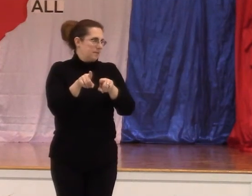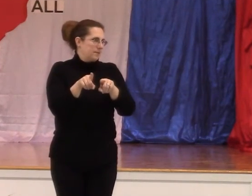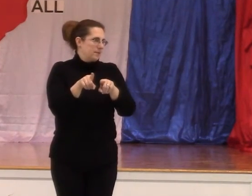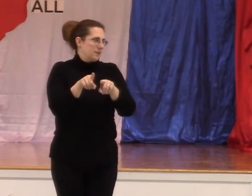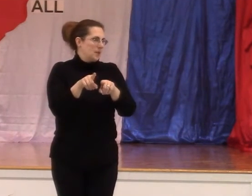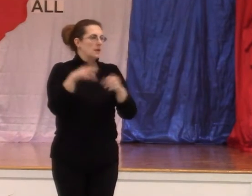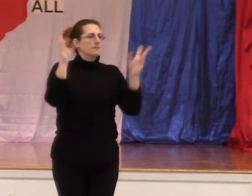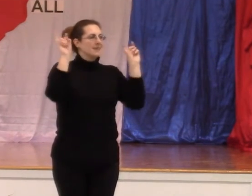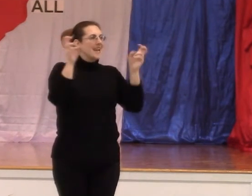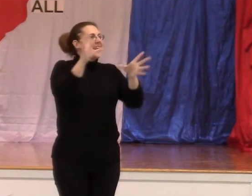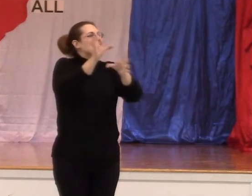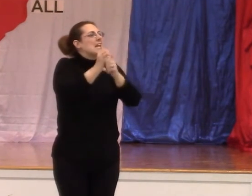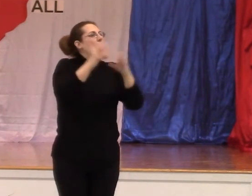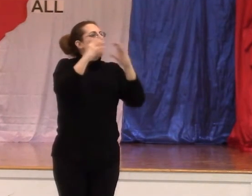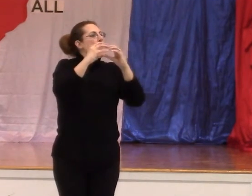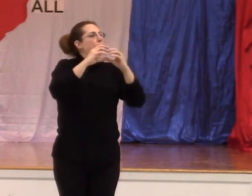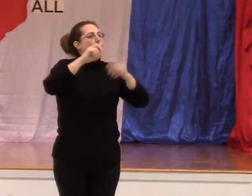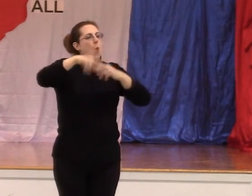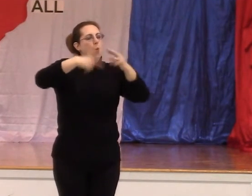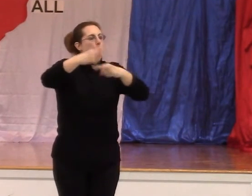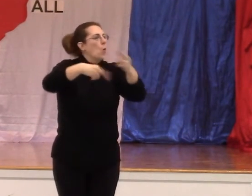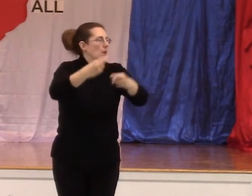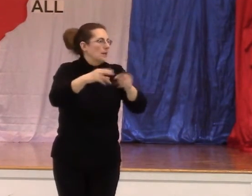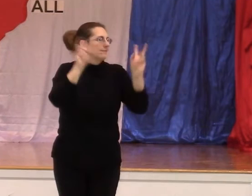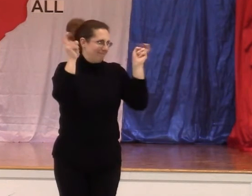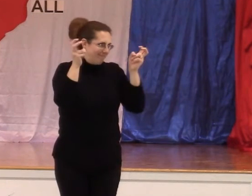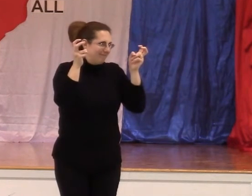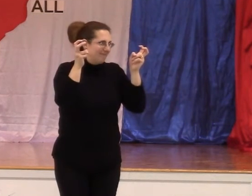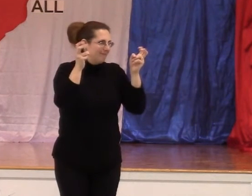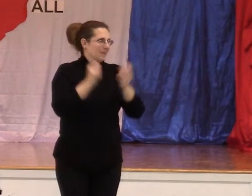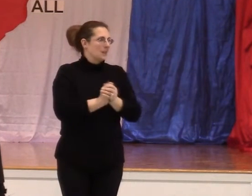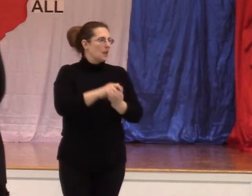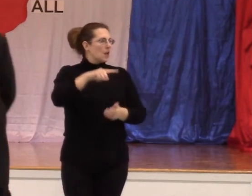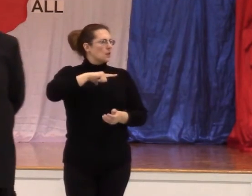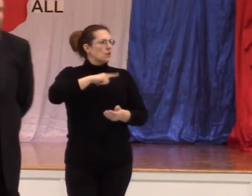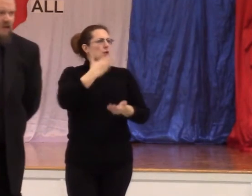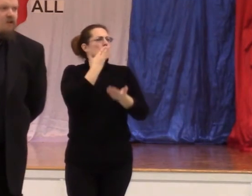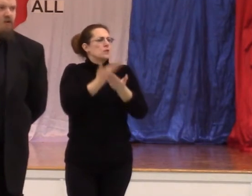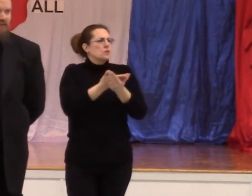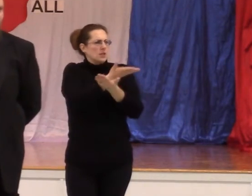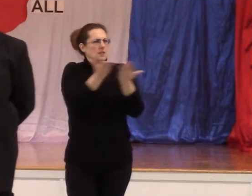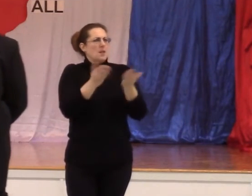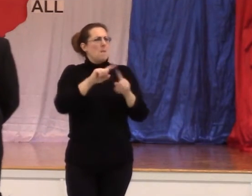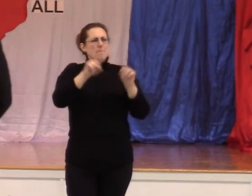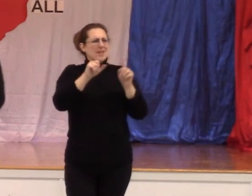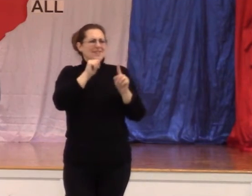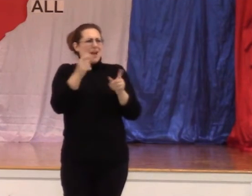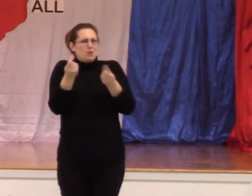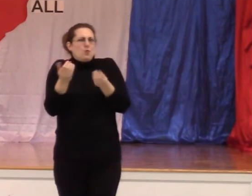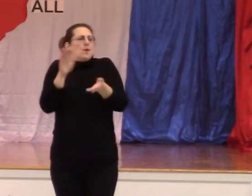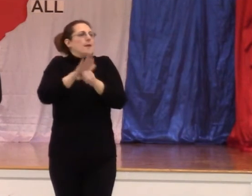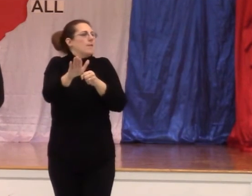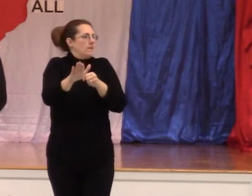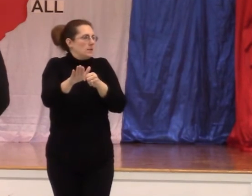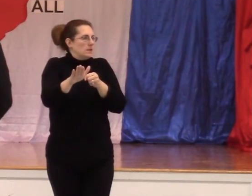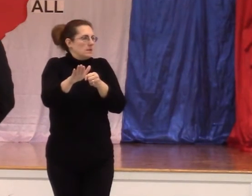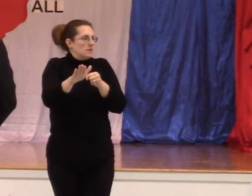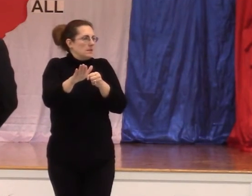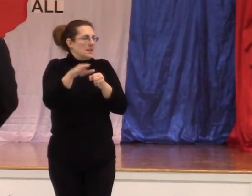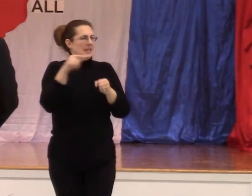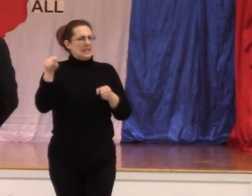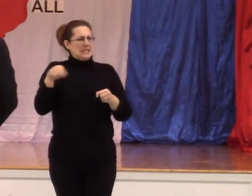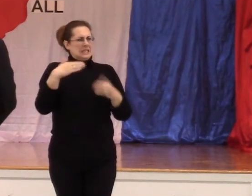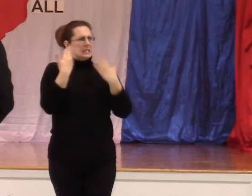Okay? You'll see even Calvinists refer to Luther this way. Oh yeah, Luther, he's good on some things, but he didn't go far enough.